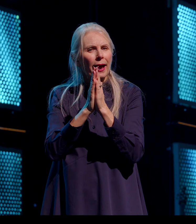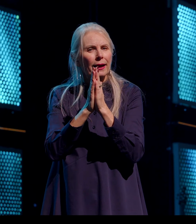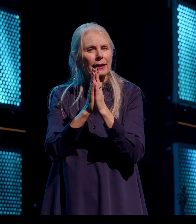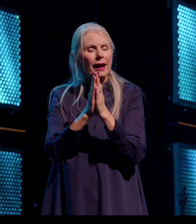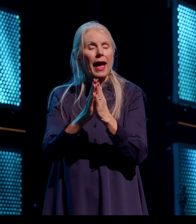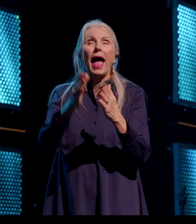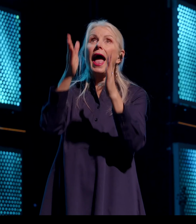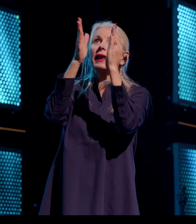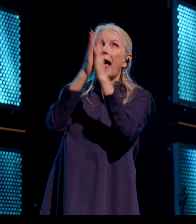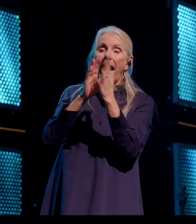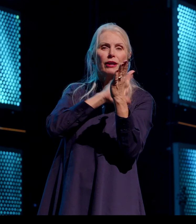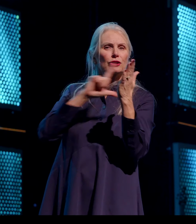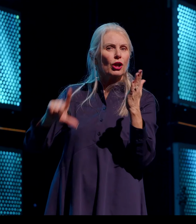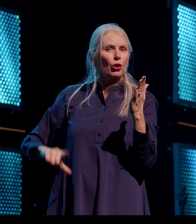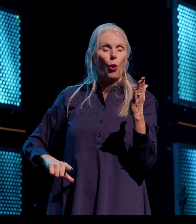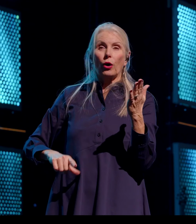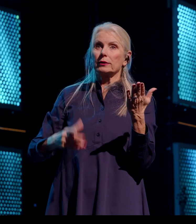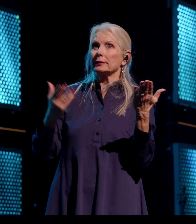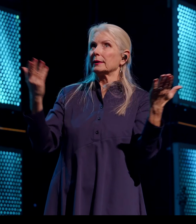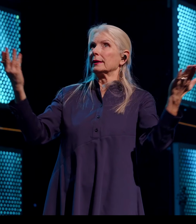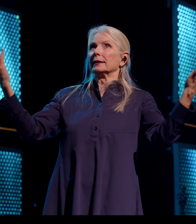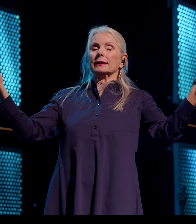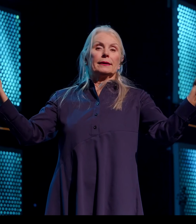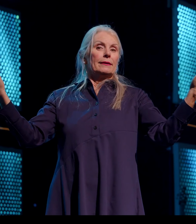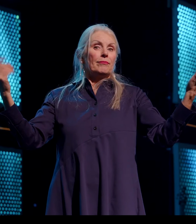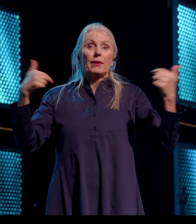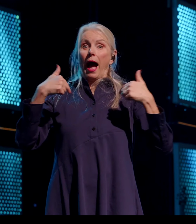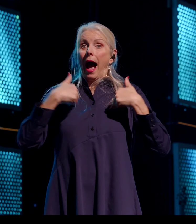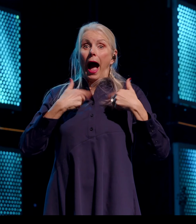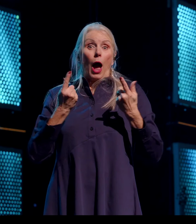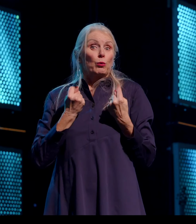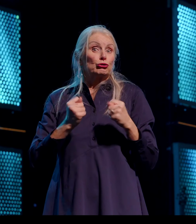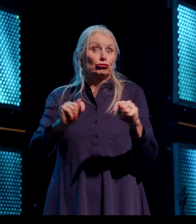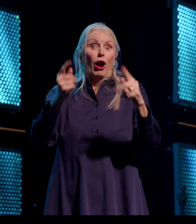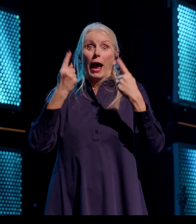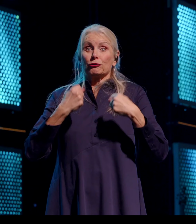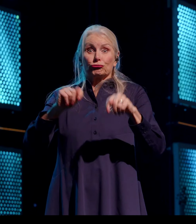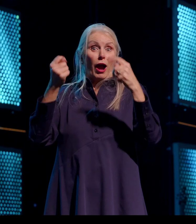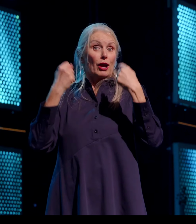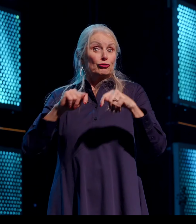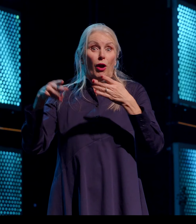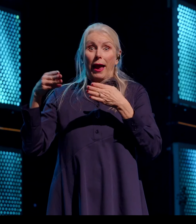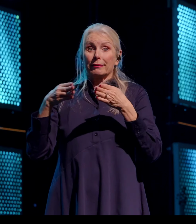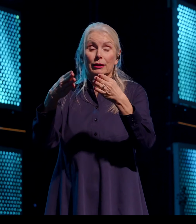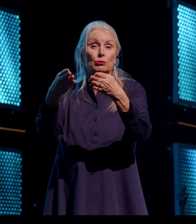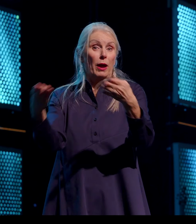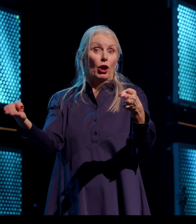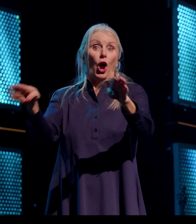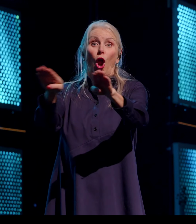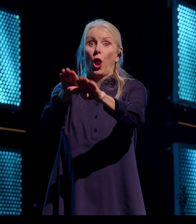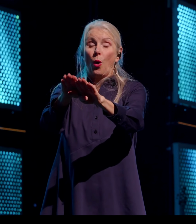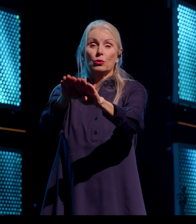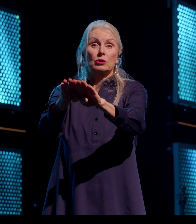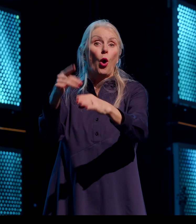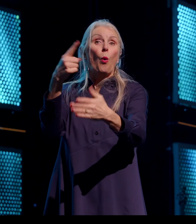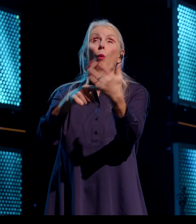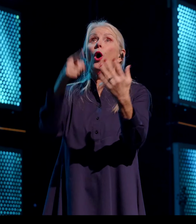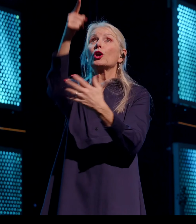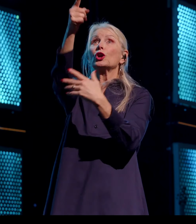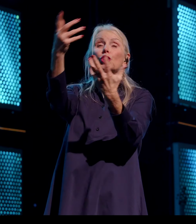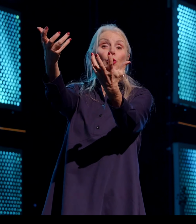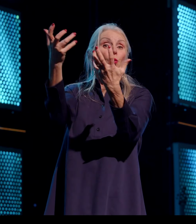And say, Lord, even those is what I want. What do you want, Lord? What do you want? And I